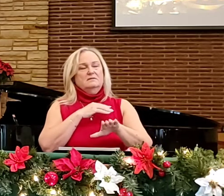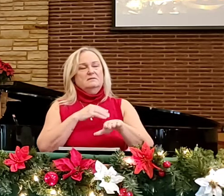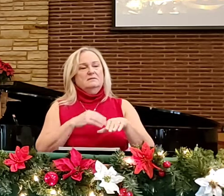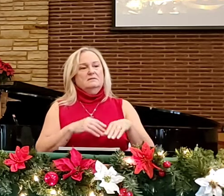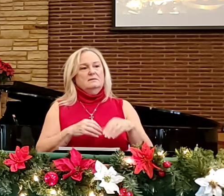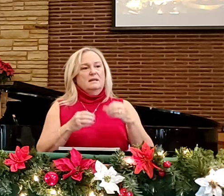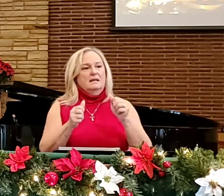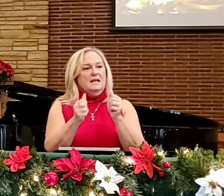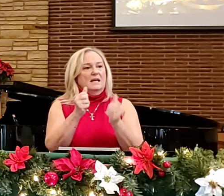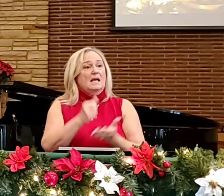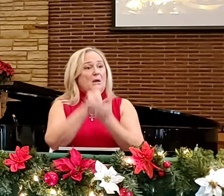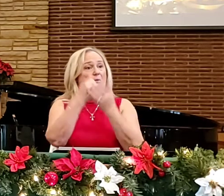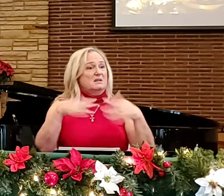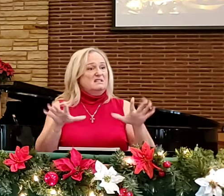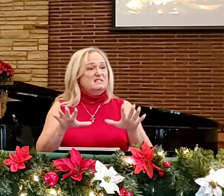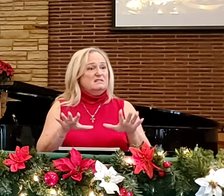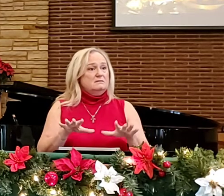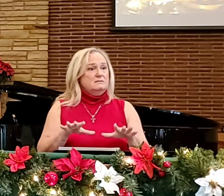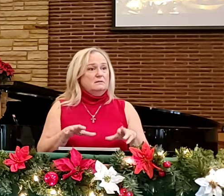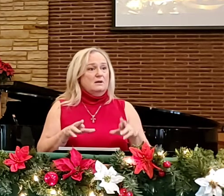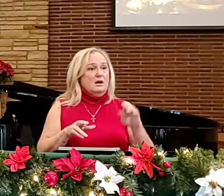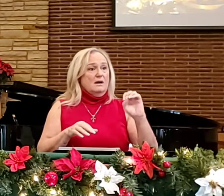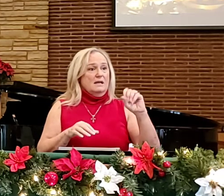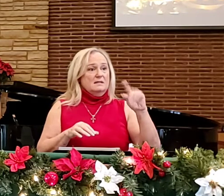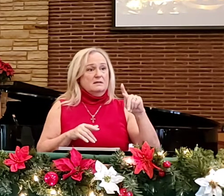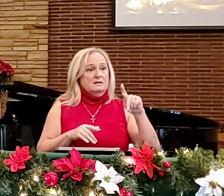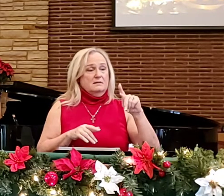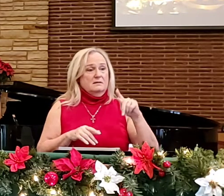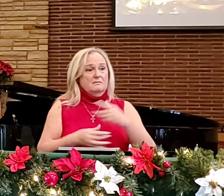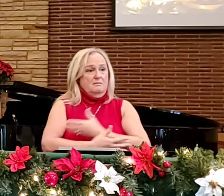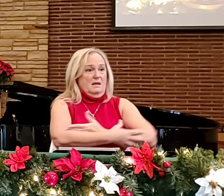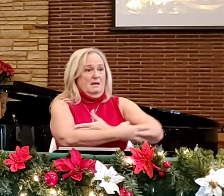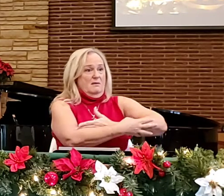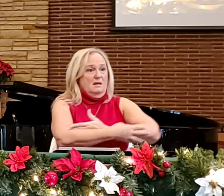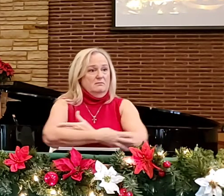a helpless, at-risk baby